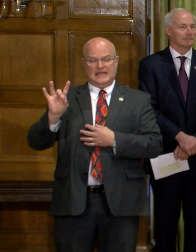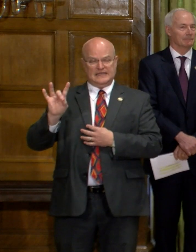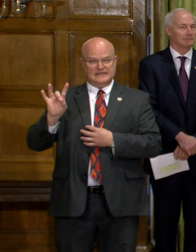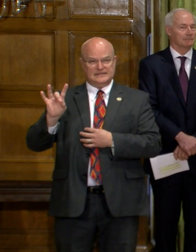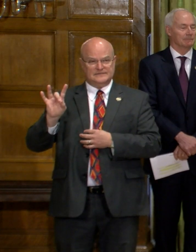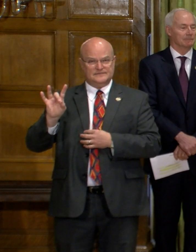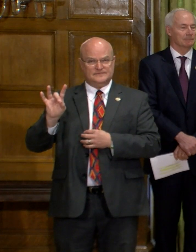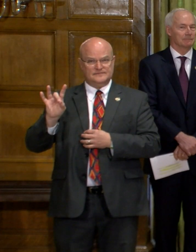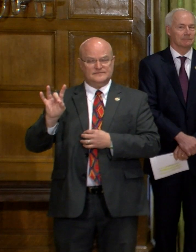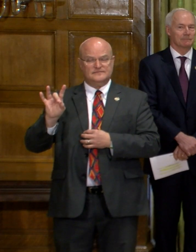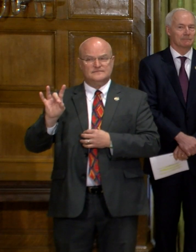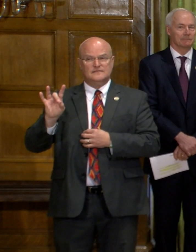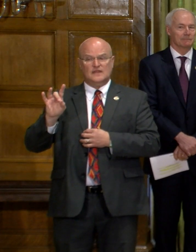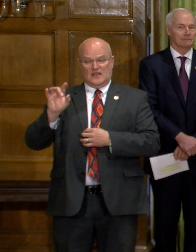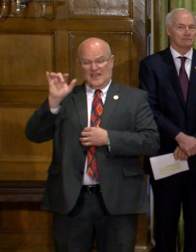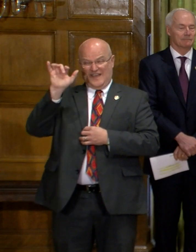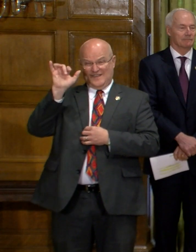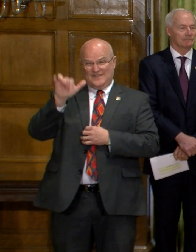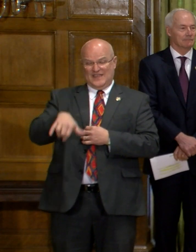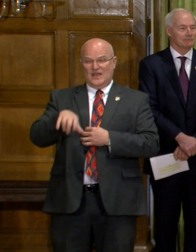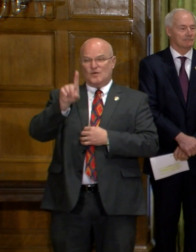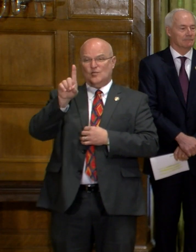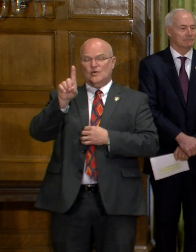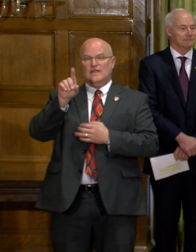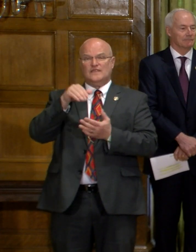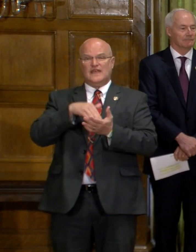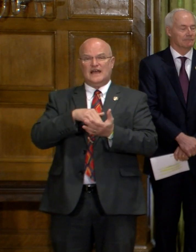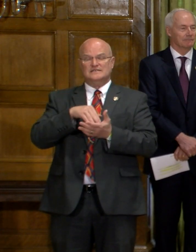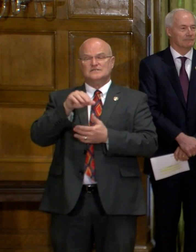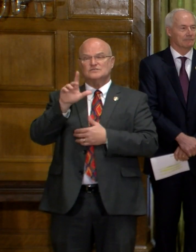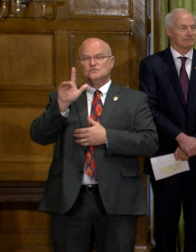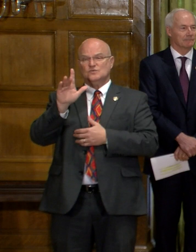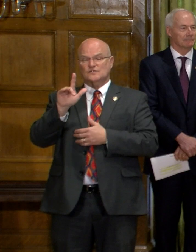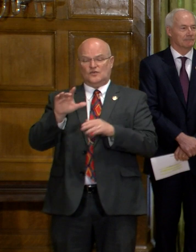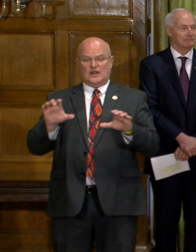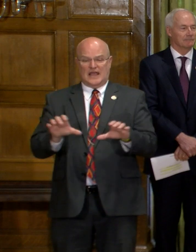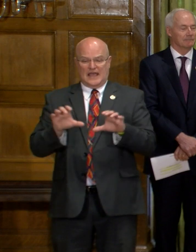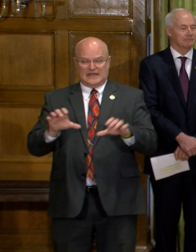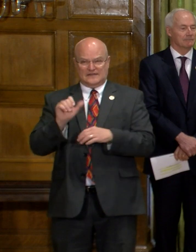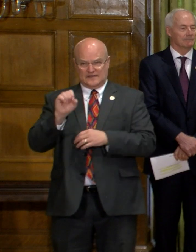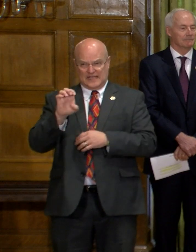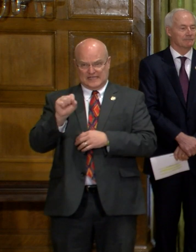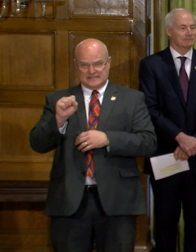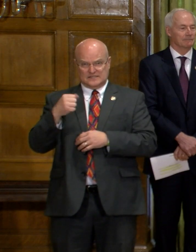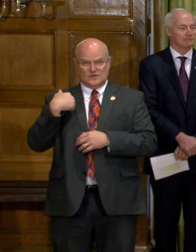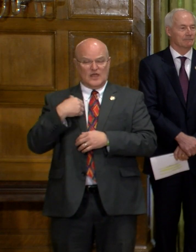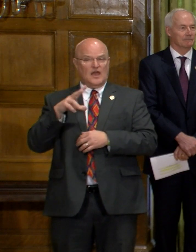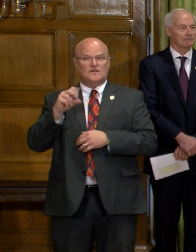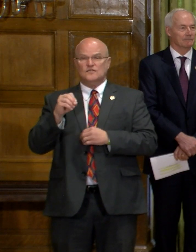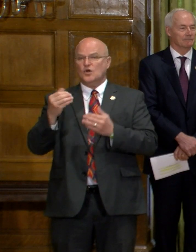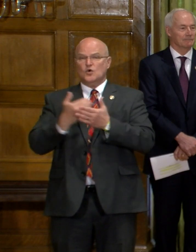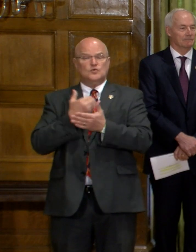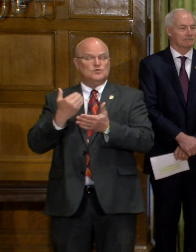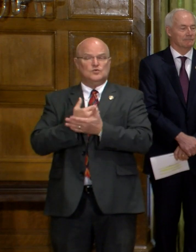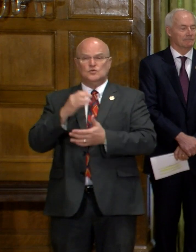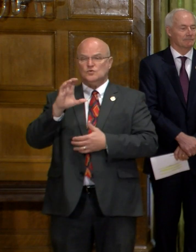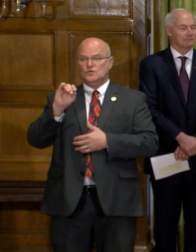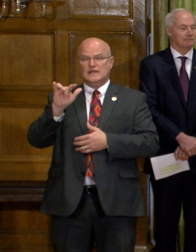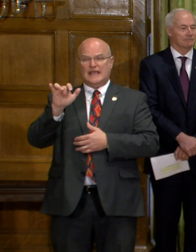1,498 cumulative cases. Of those, 1,024 are active cases. We have no new